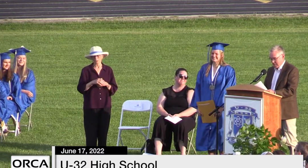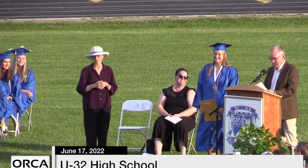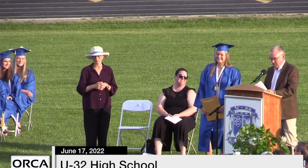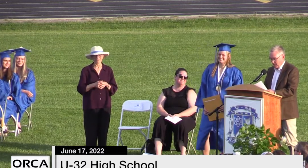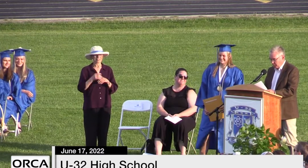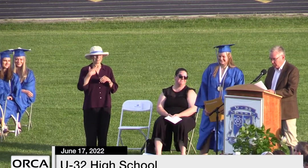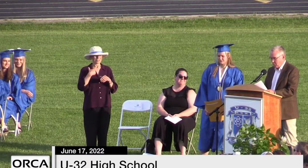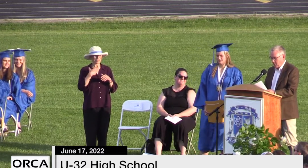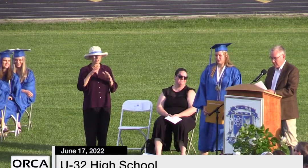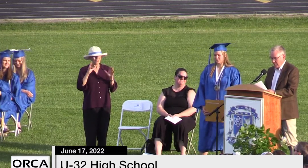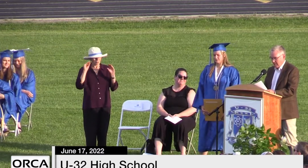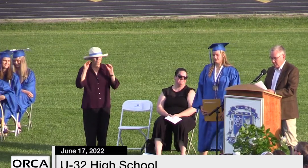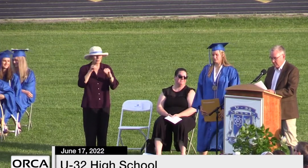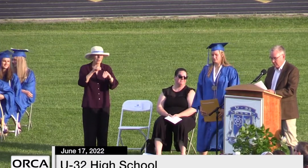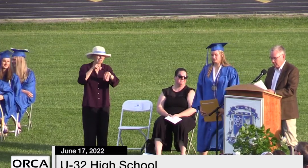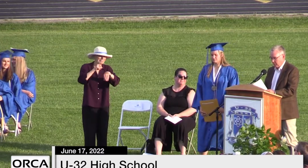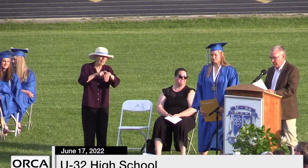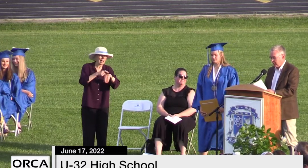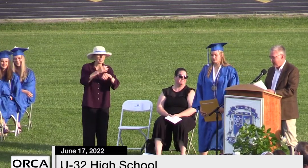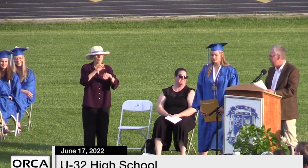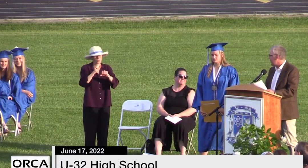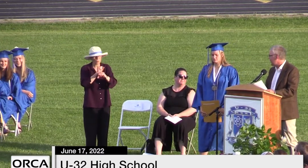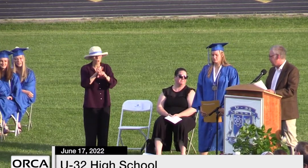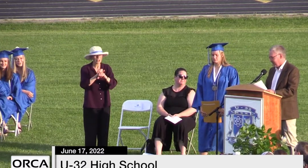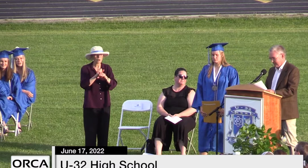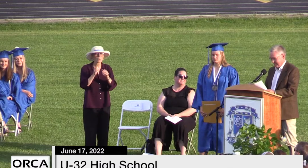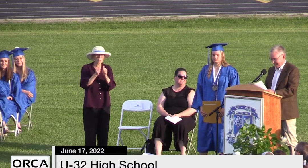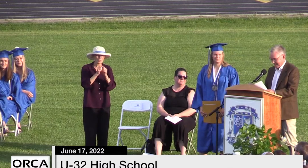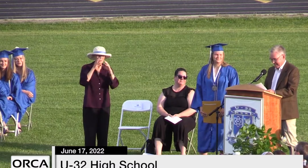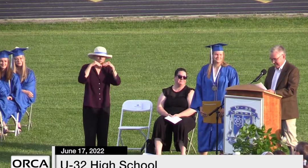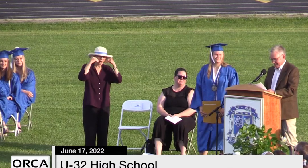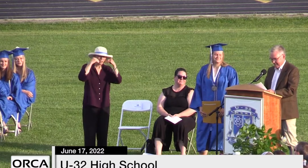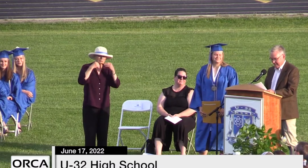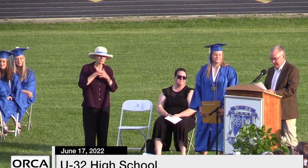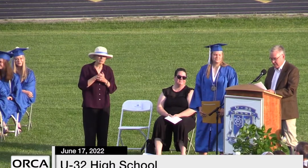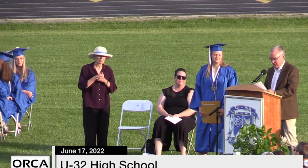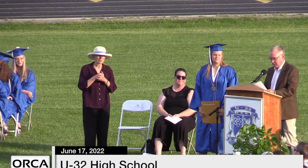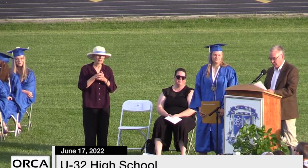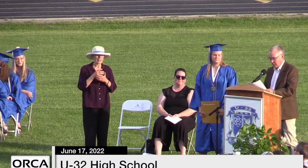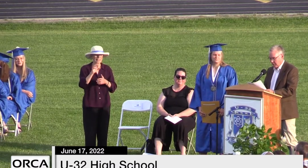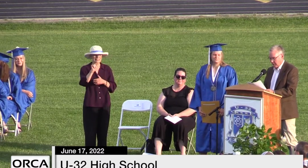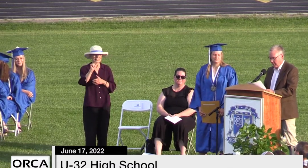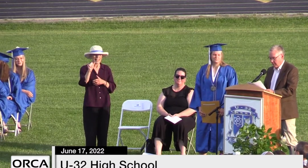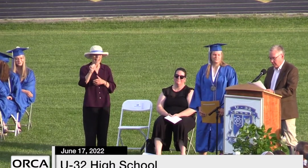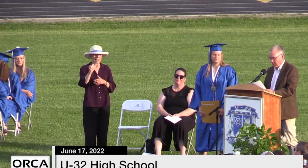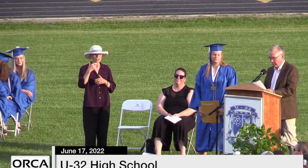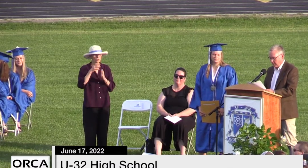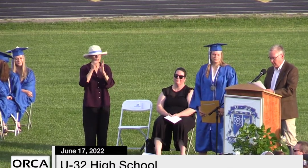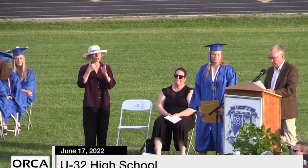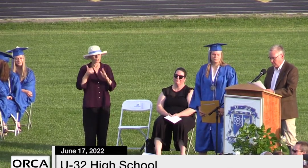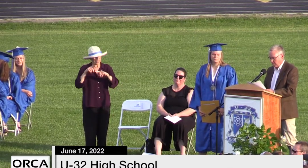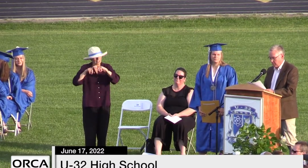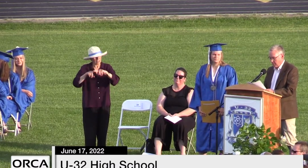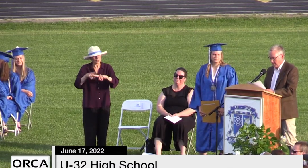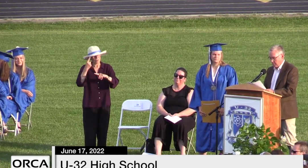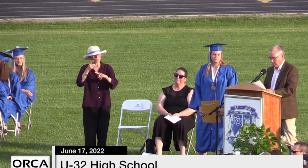time, she puts in the work, and she does it with a smile on her face. In TA, she is a student I can count on for a kind word. When people